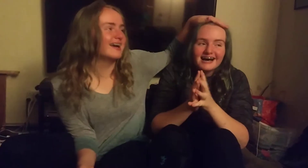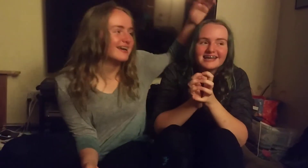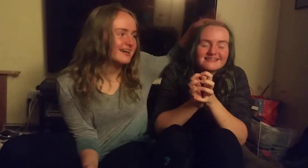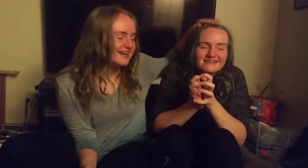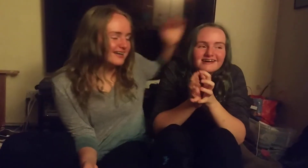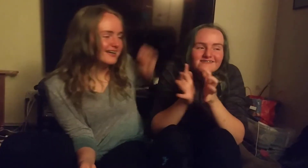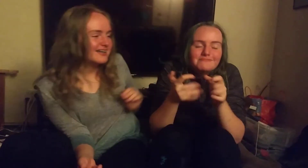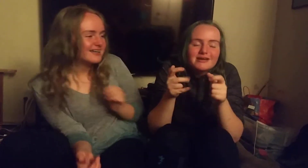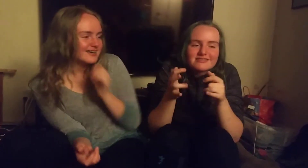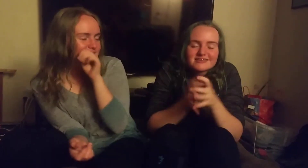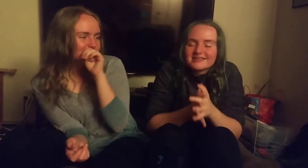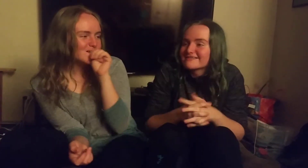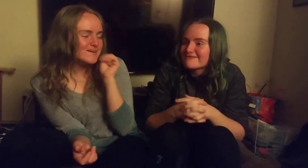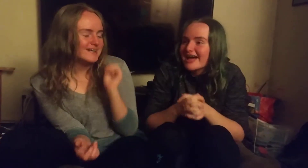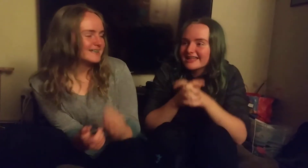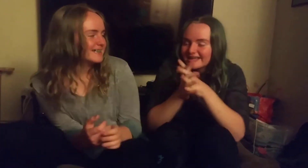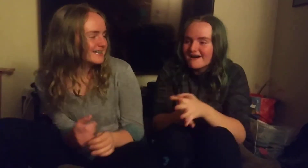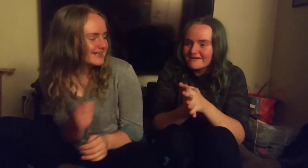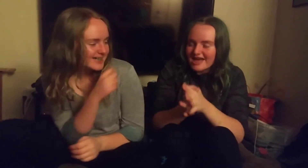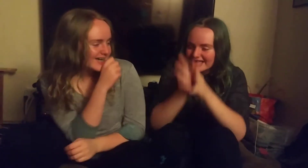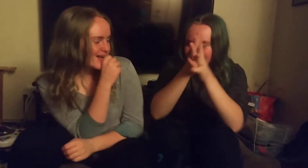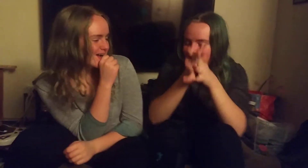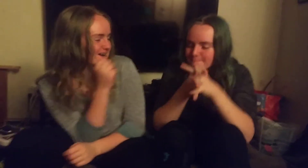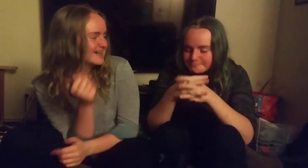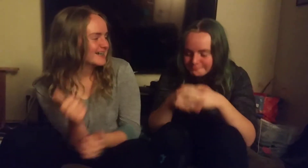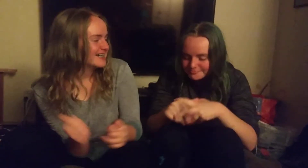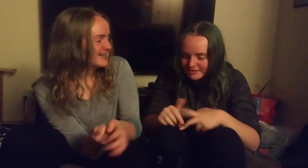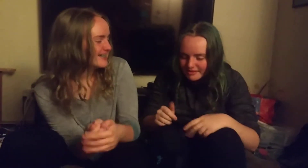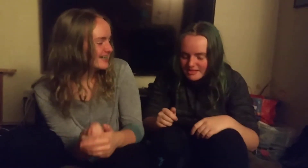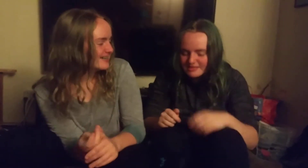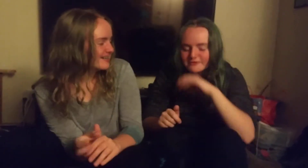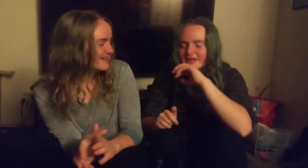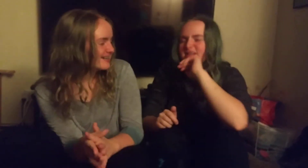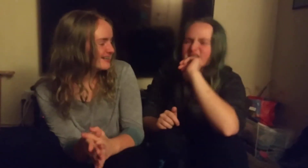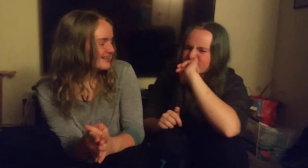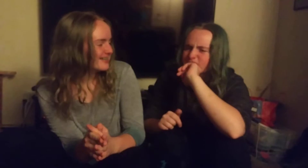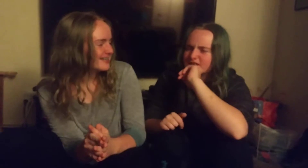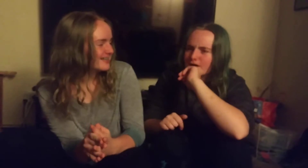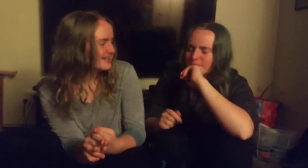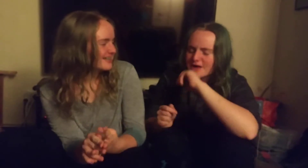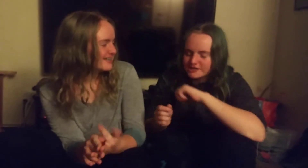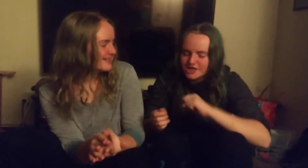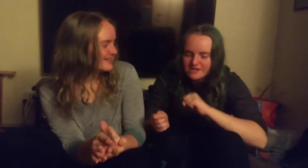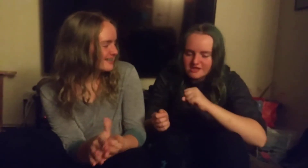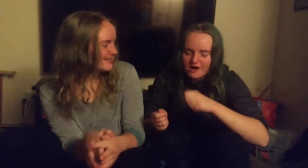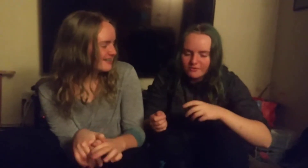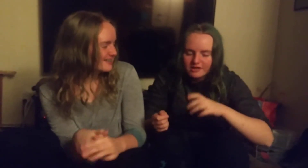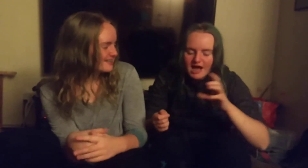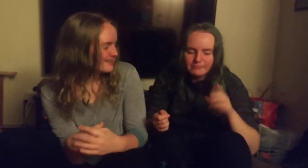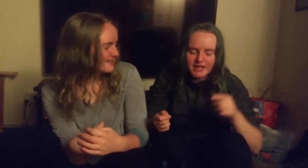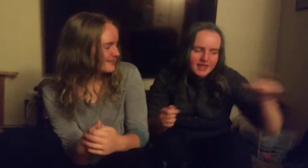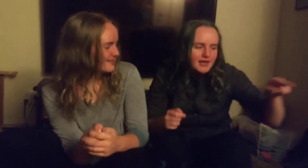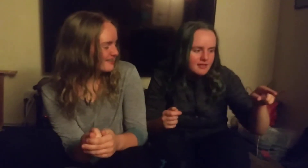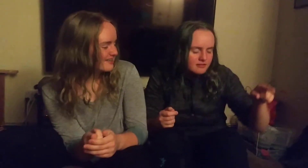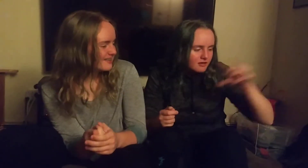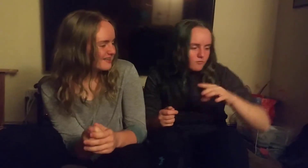Okay, so we're mixing things, right? Okay, and then we're like, let's do a double batch. So I'm like, Eden, we